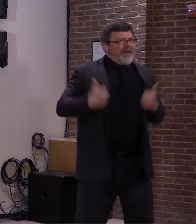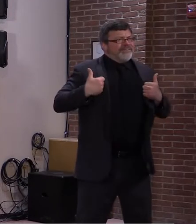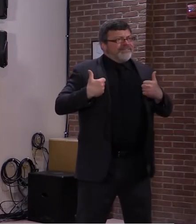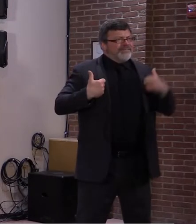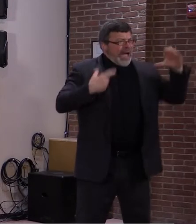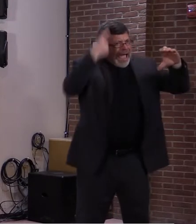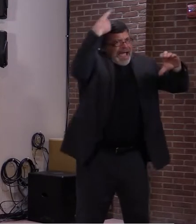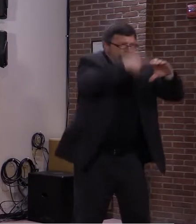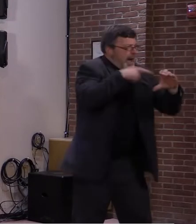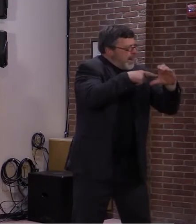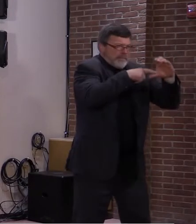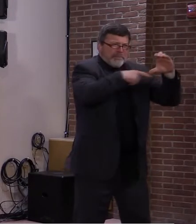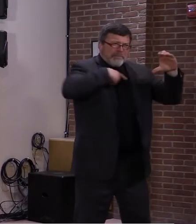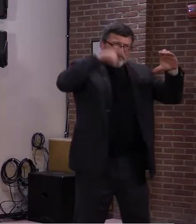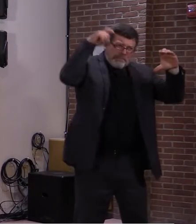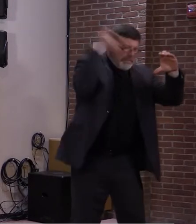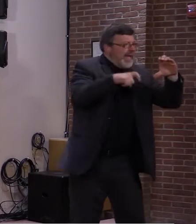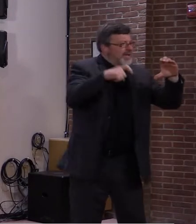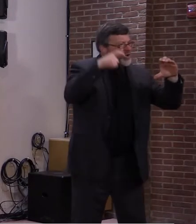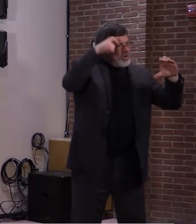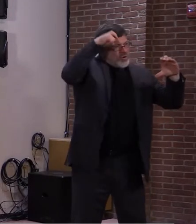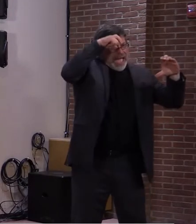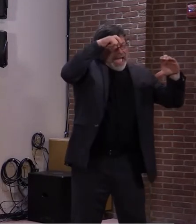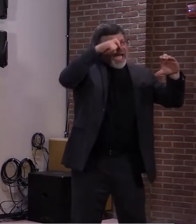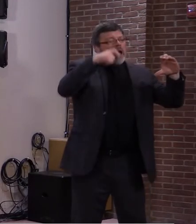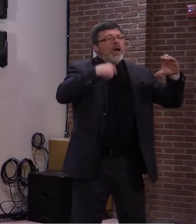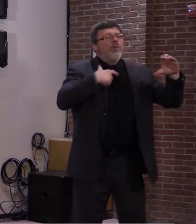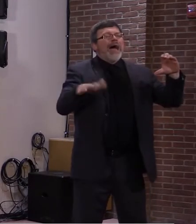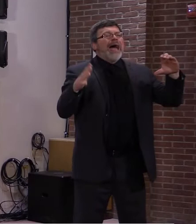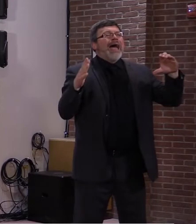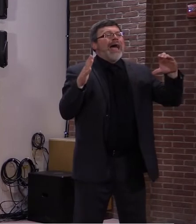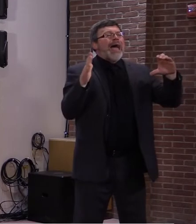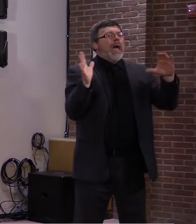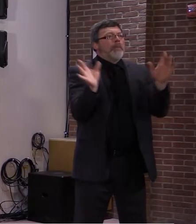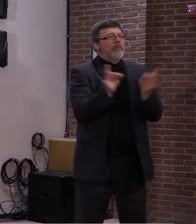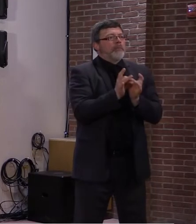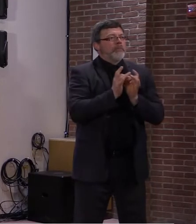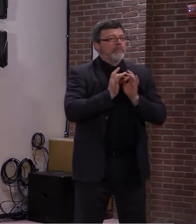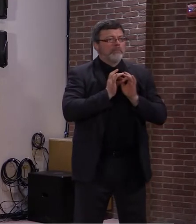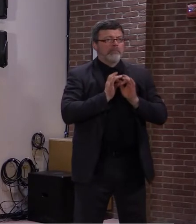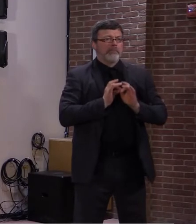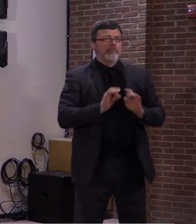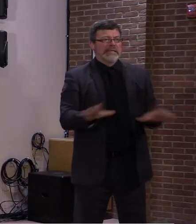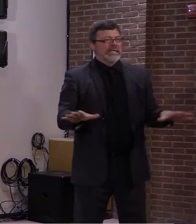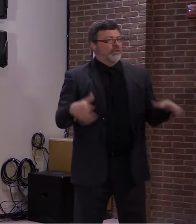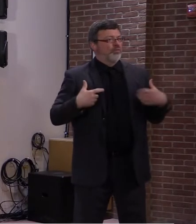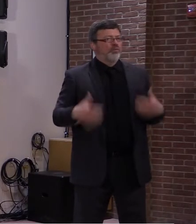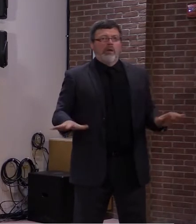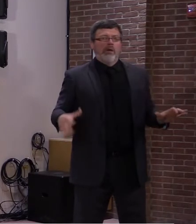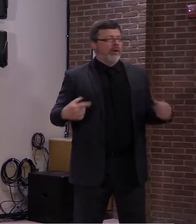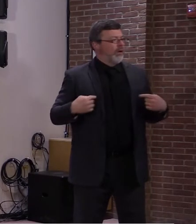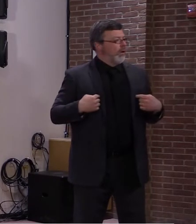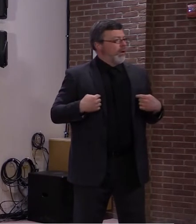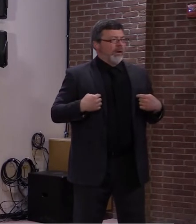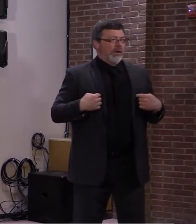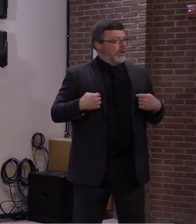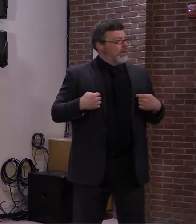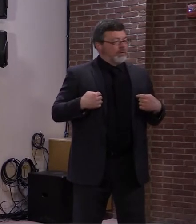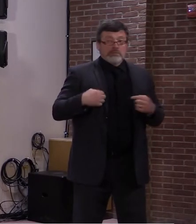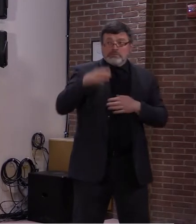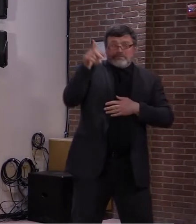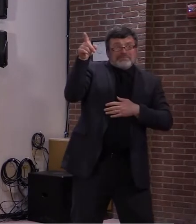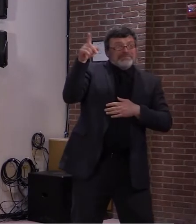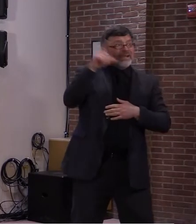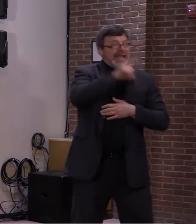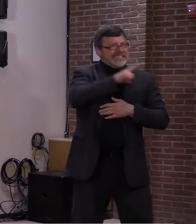continue to make our case to members of the legislature in the final days of the session, because many Vermont communities are counting on